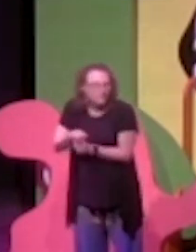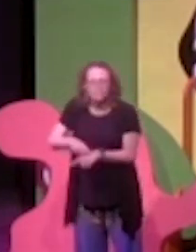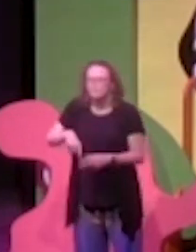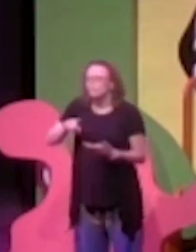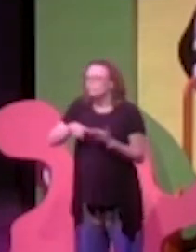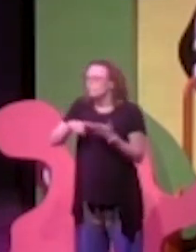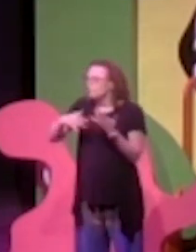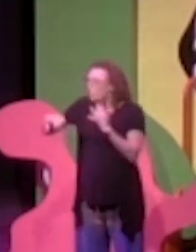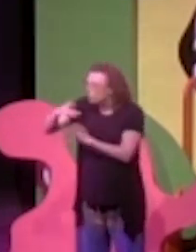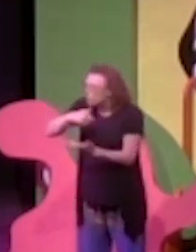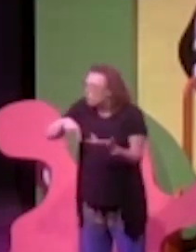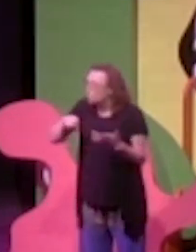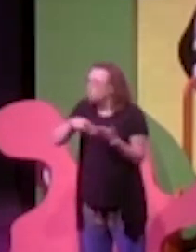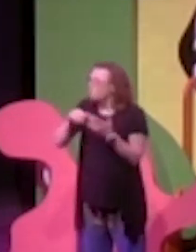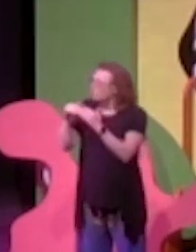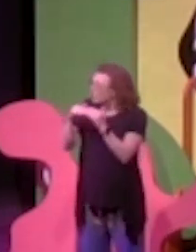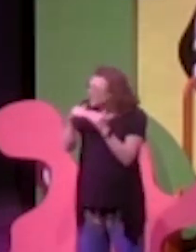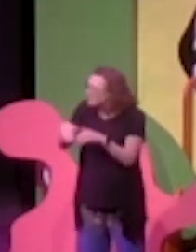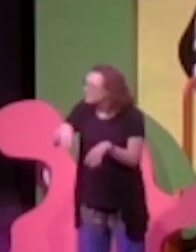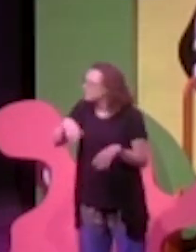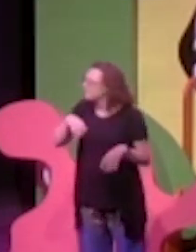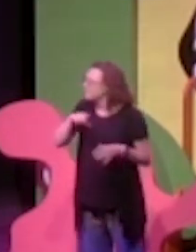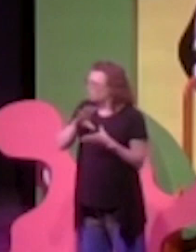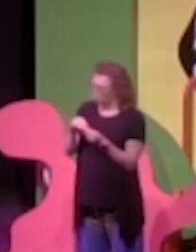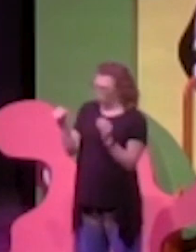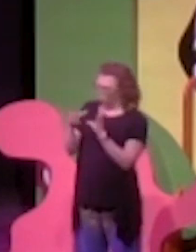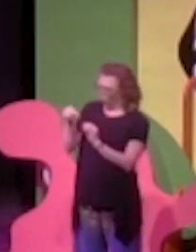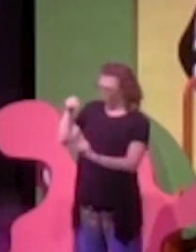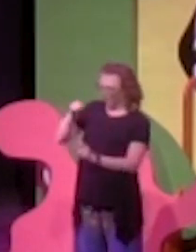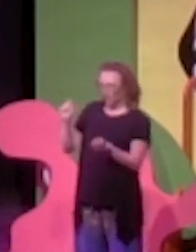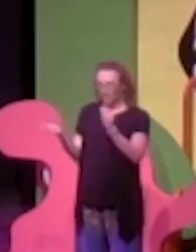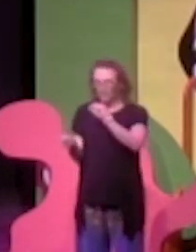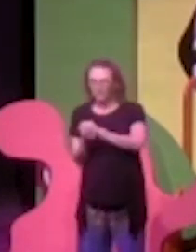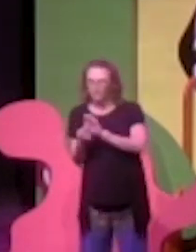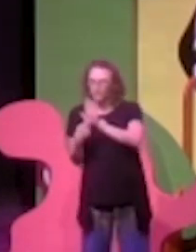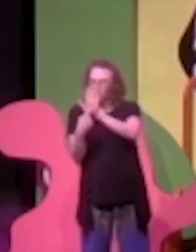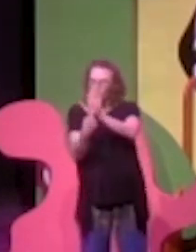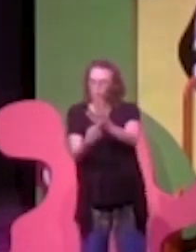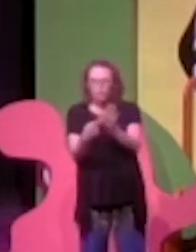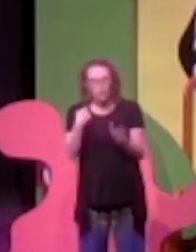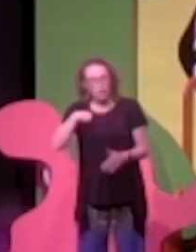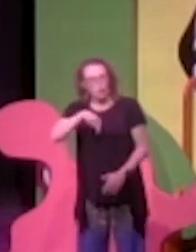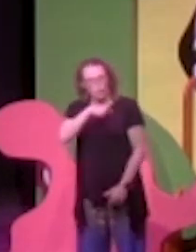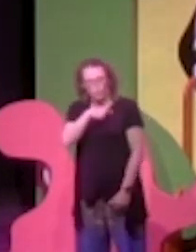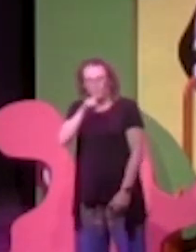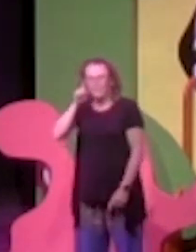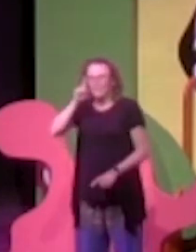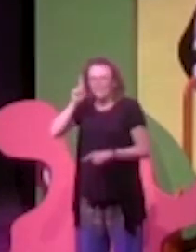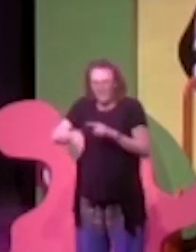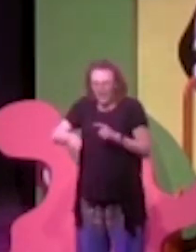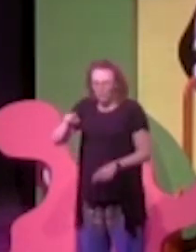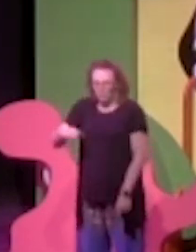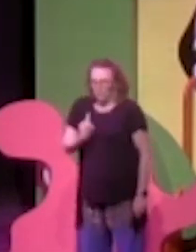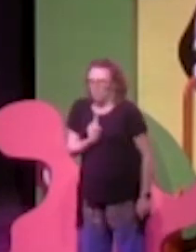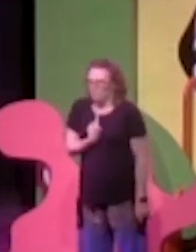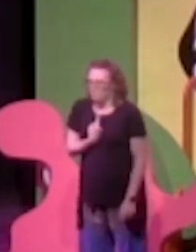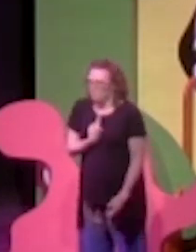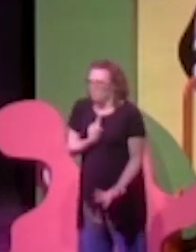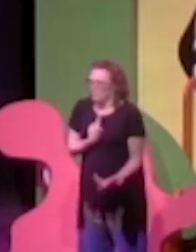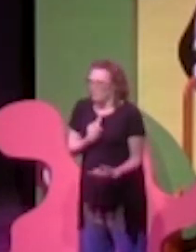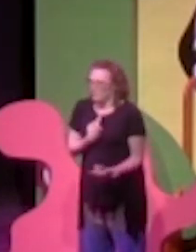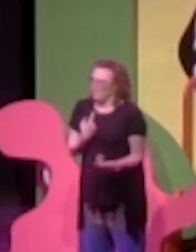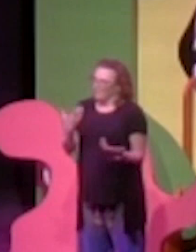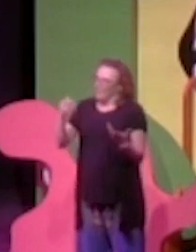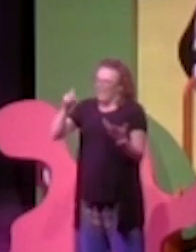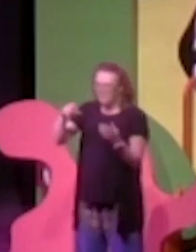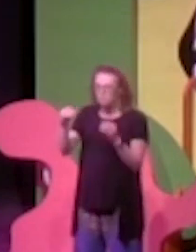justice, narrative change, all of that, but we're also valuing artists and creative workers, and we can't be the only ones to say it. I have seen so many